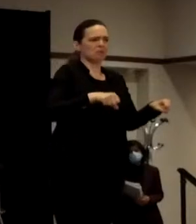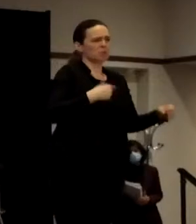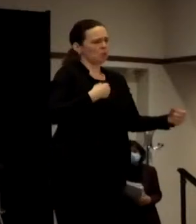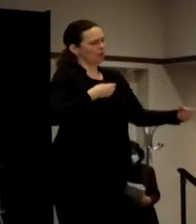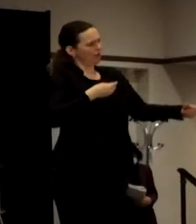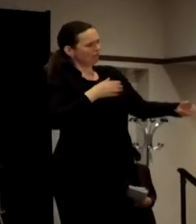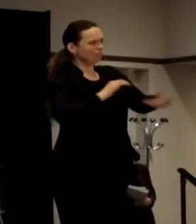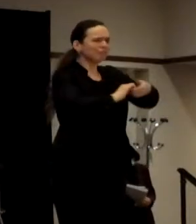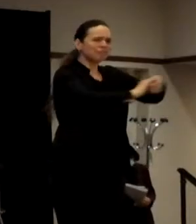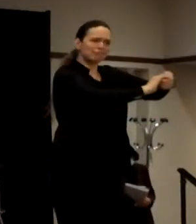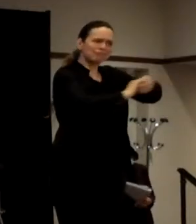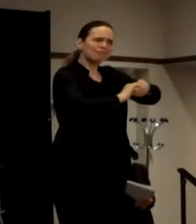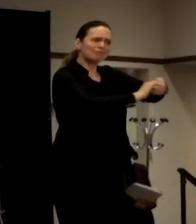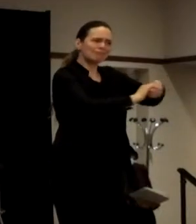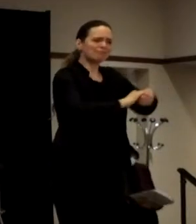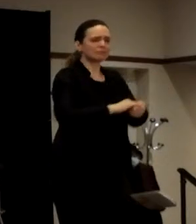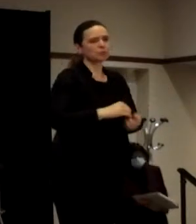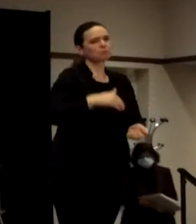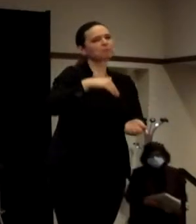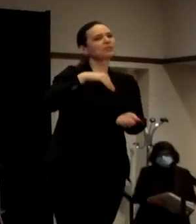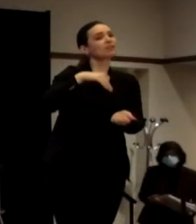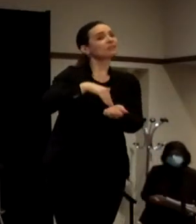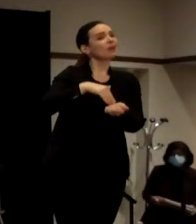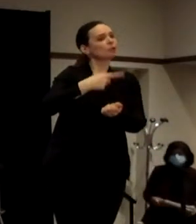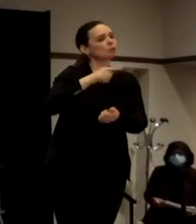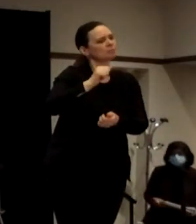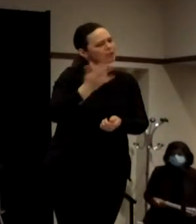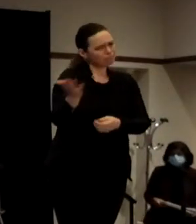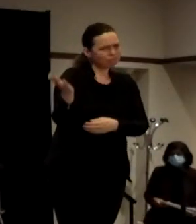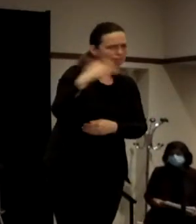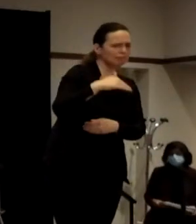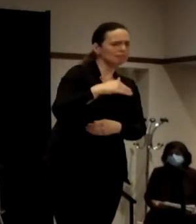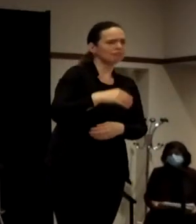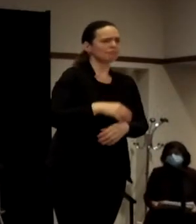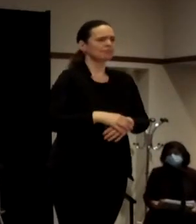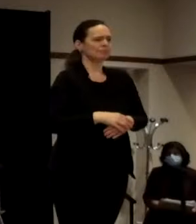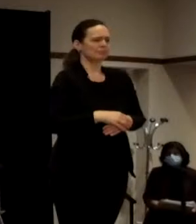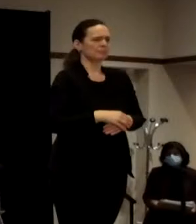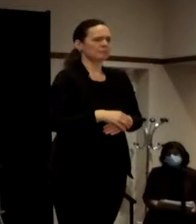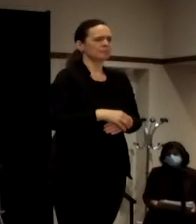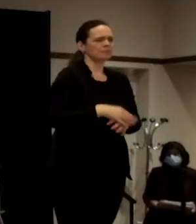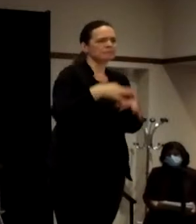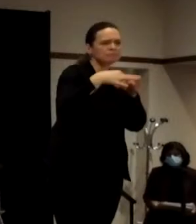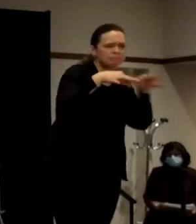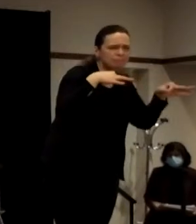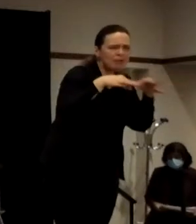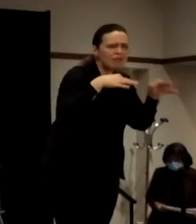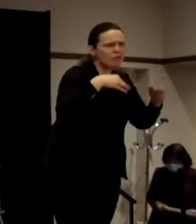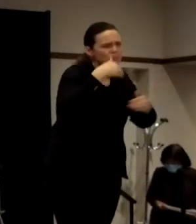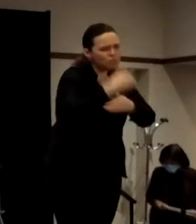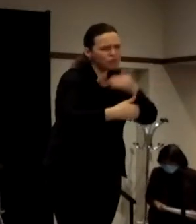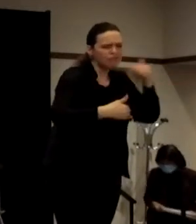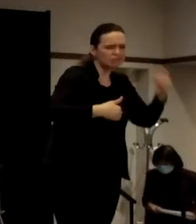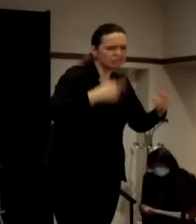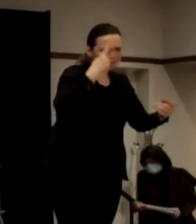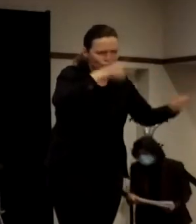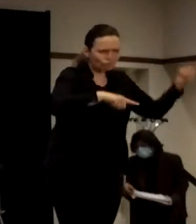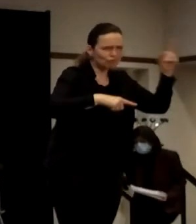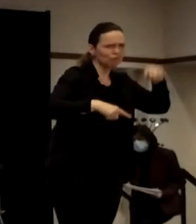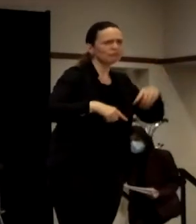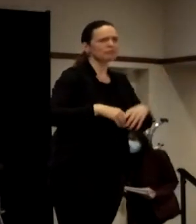Dr. Gupta to come on up and kind of talk about her process and coming to this recommendation. Doctor?